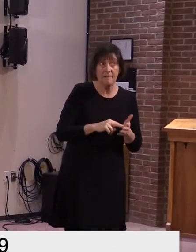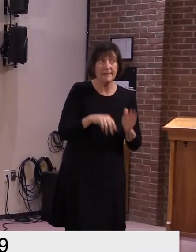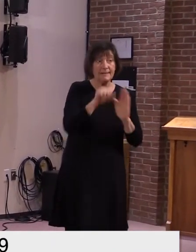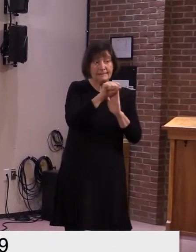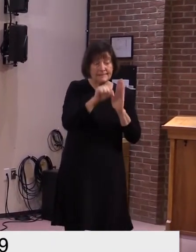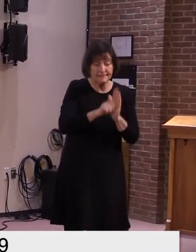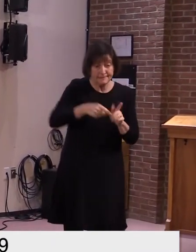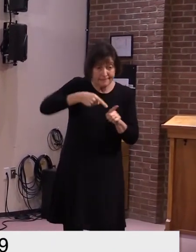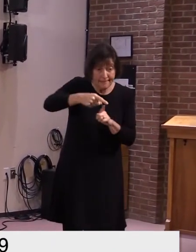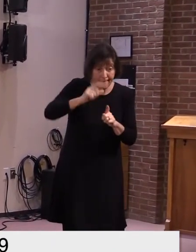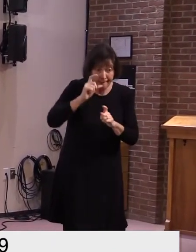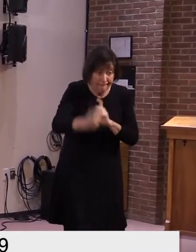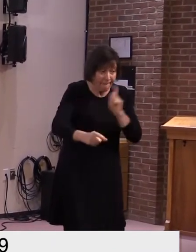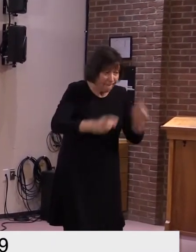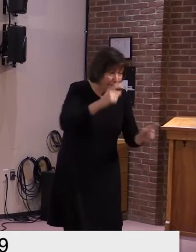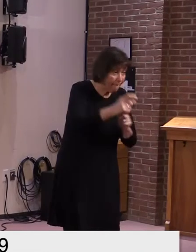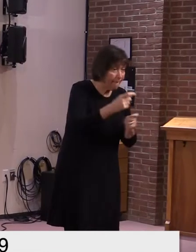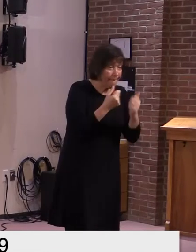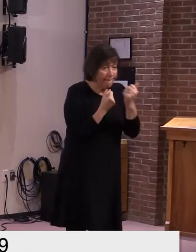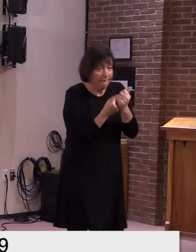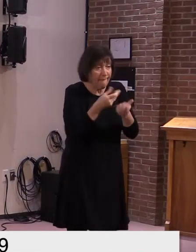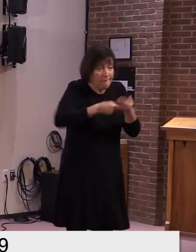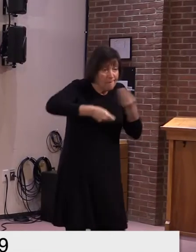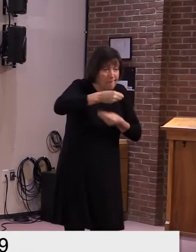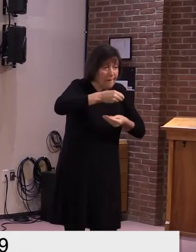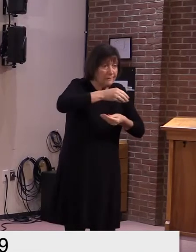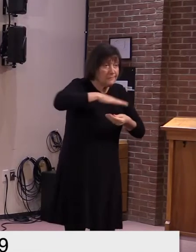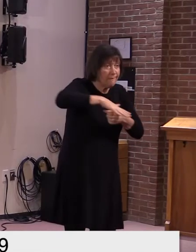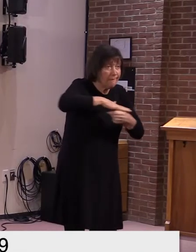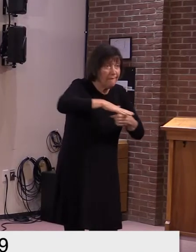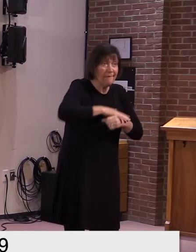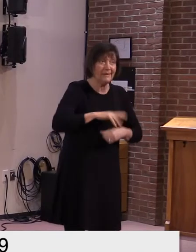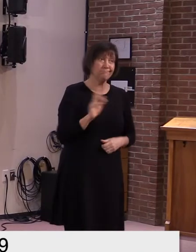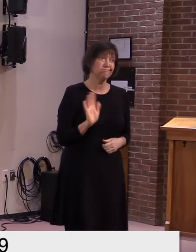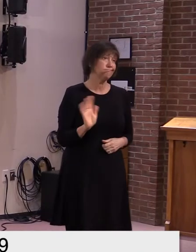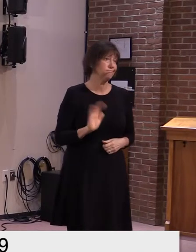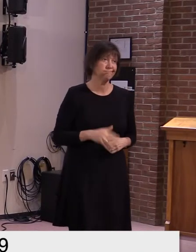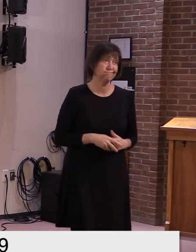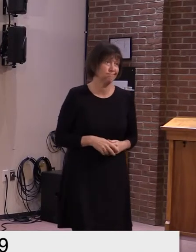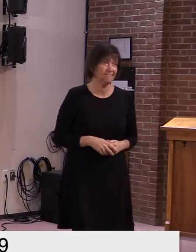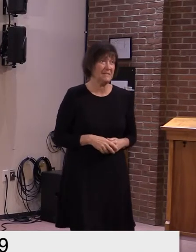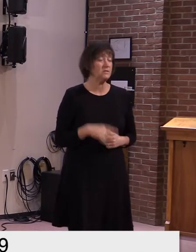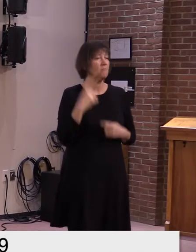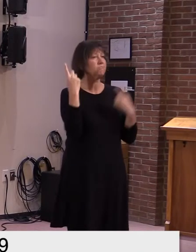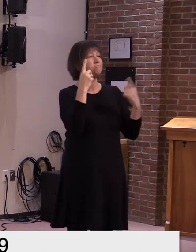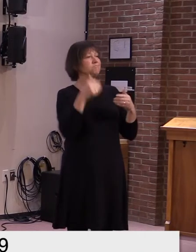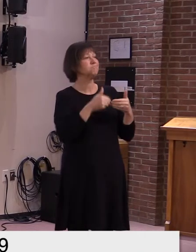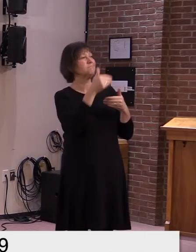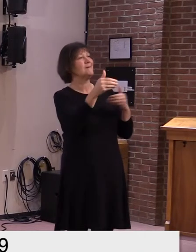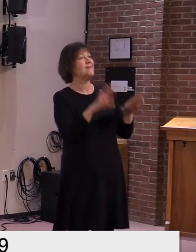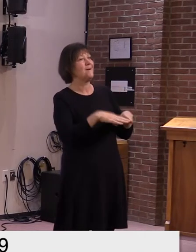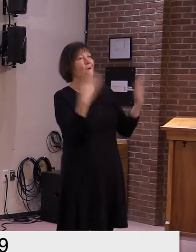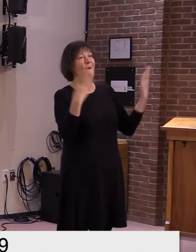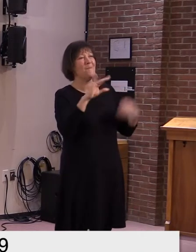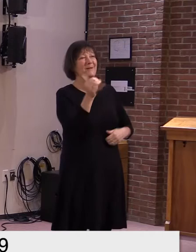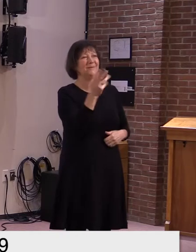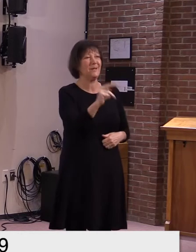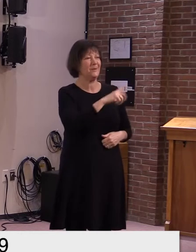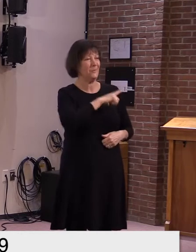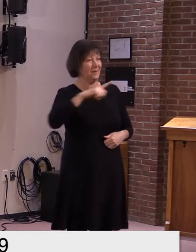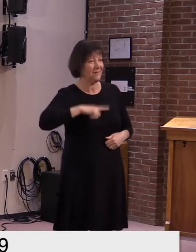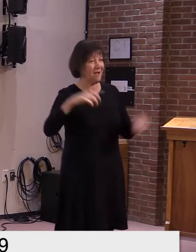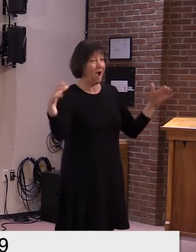and municipal budgets. So I'm wondering, as we enter this next legislative session that's going to be, of course, dominated